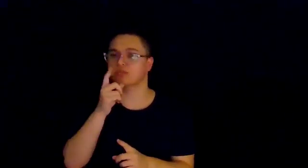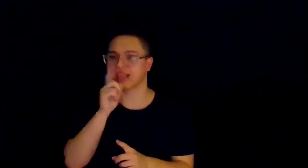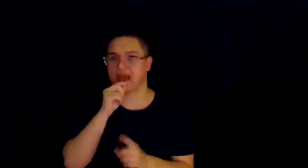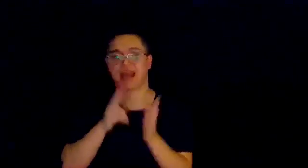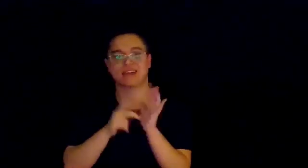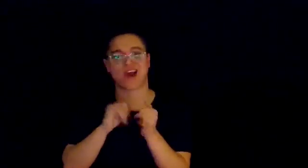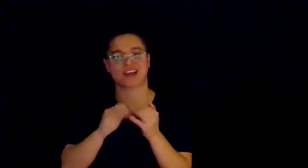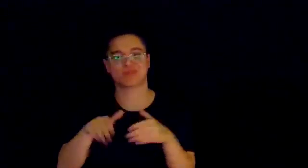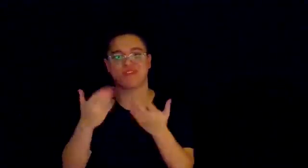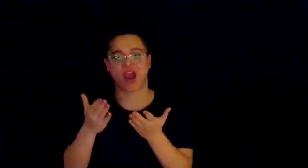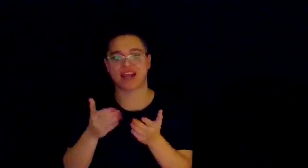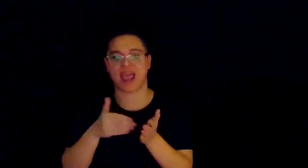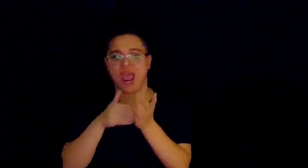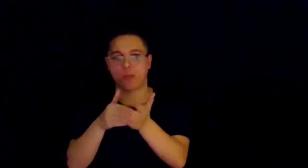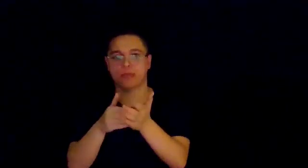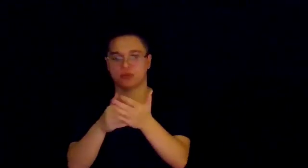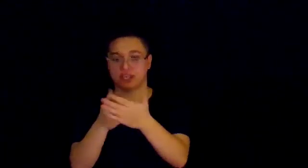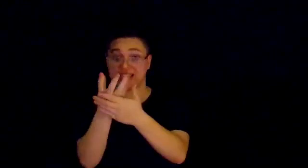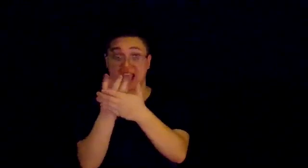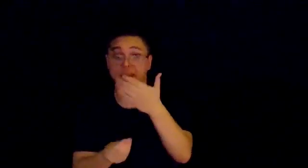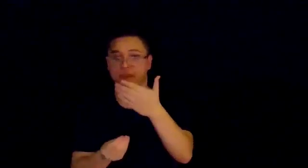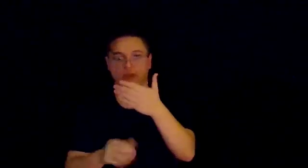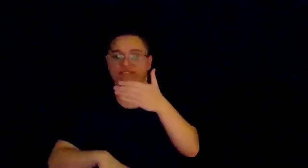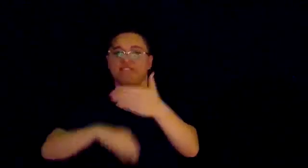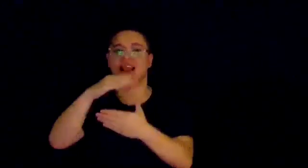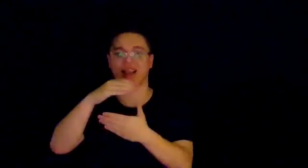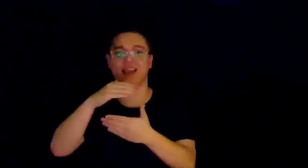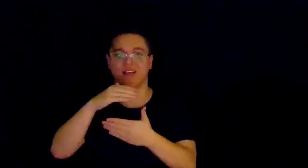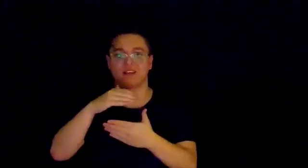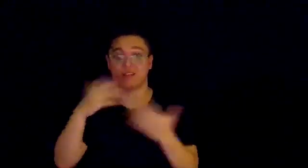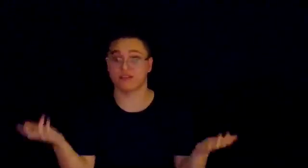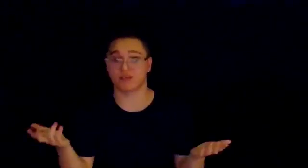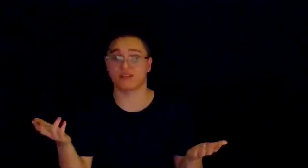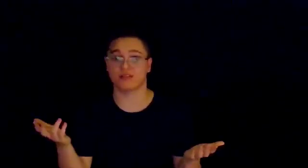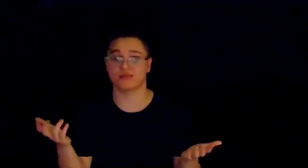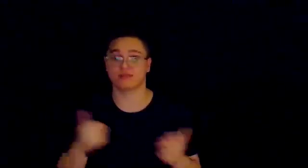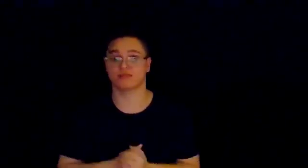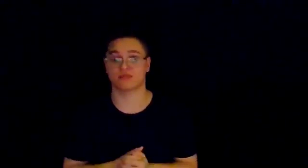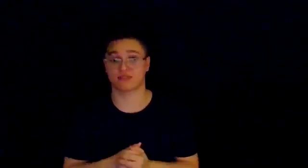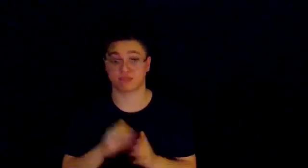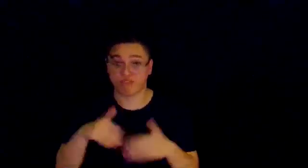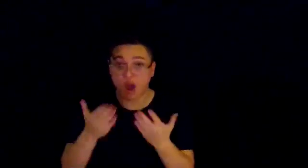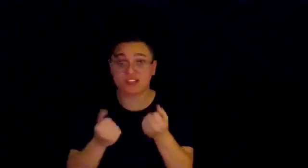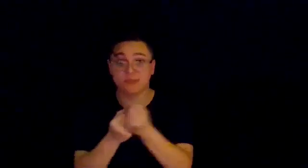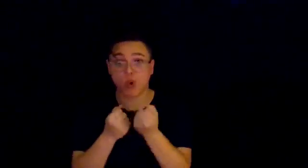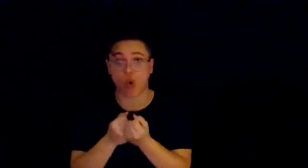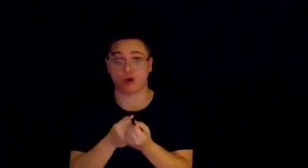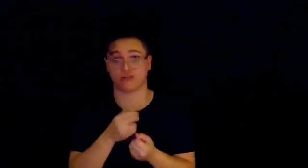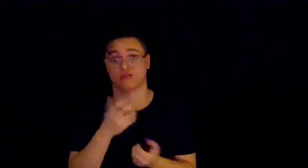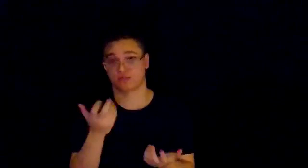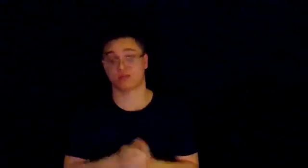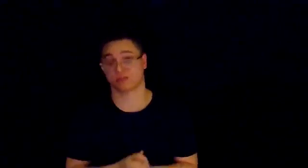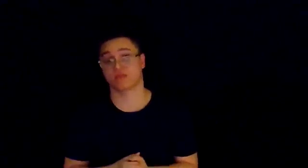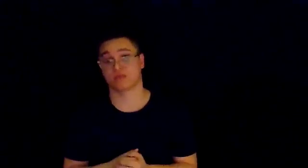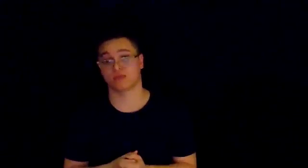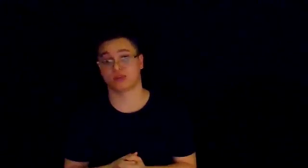life so far. What can NDIS provide me? What gaps do I have in my life that NDIS